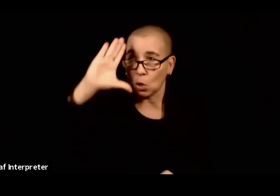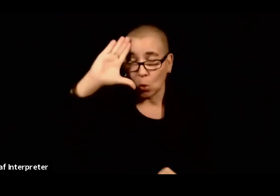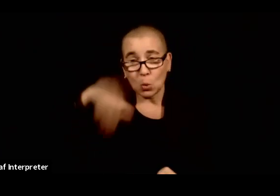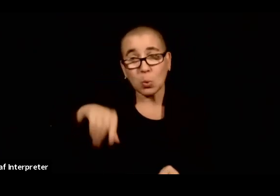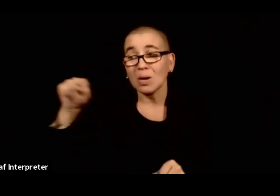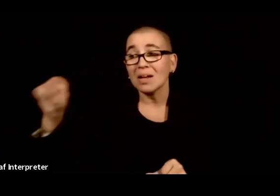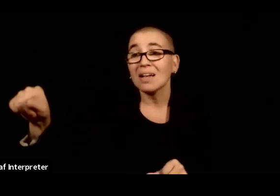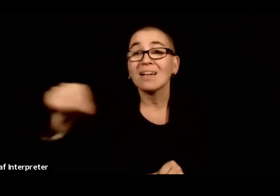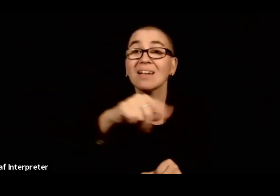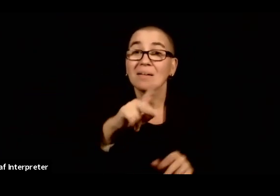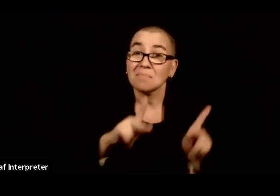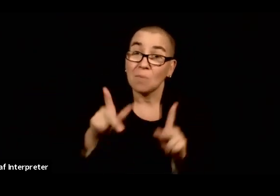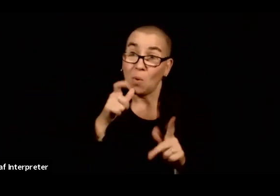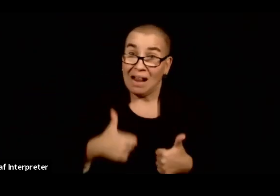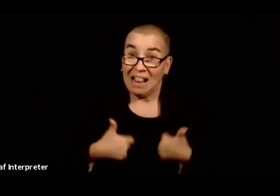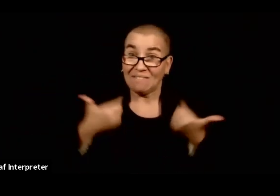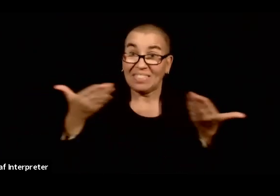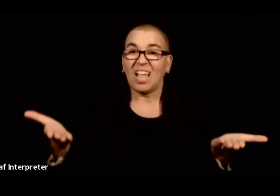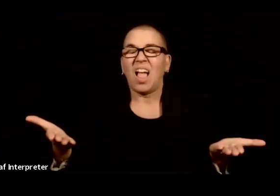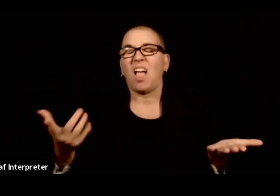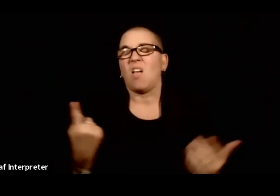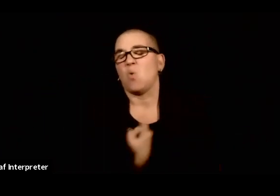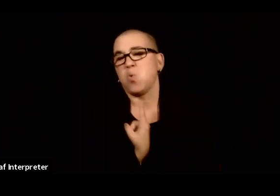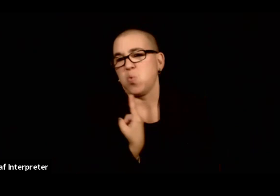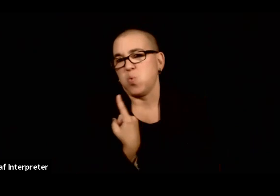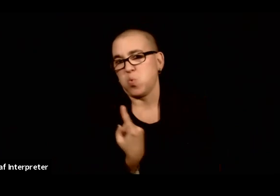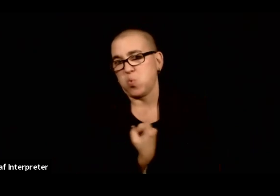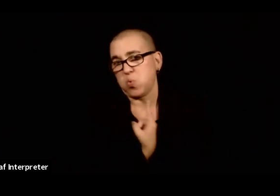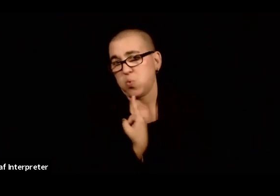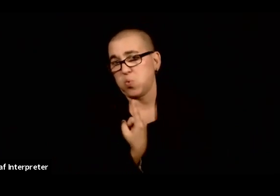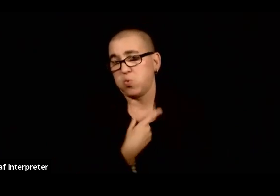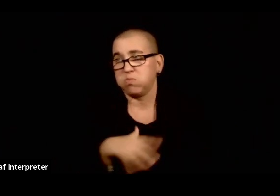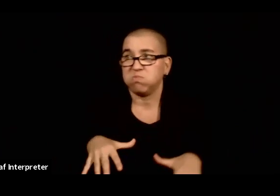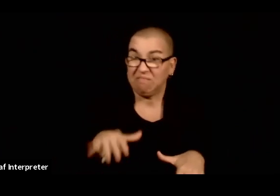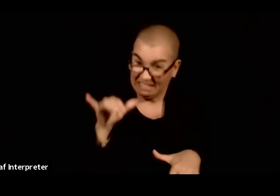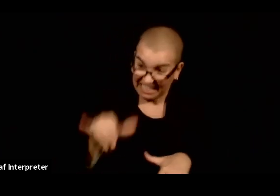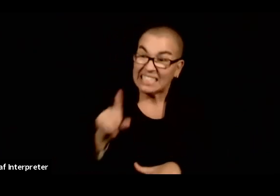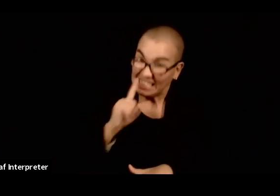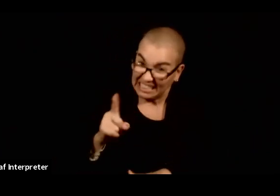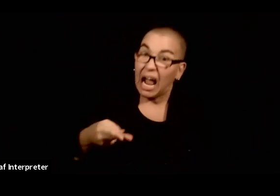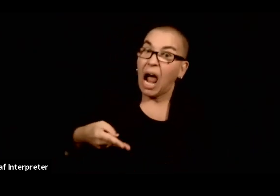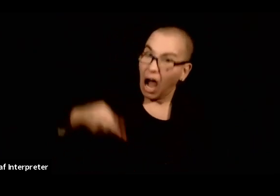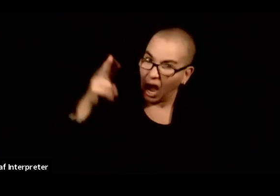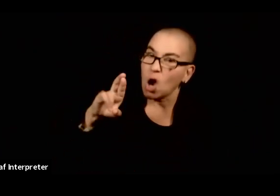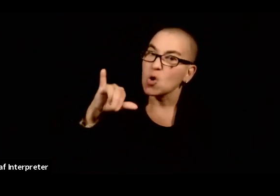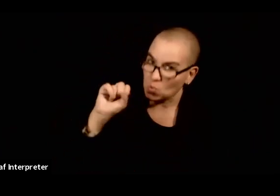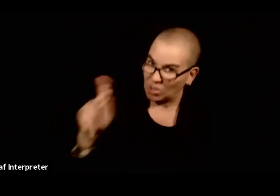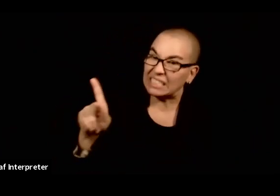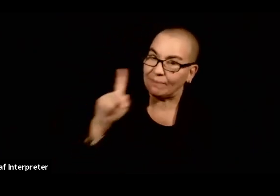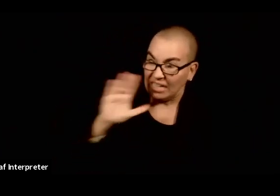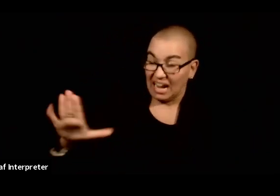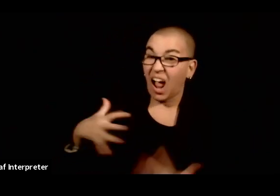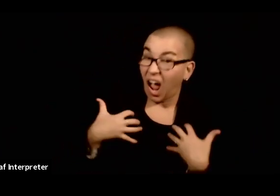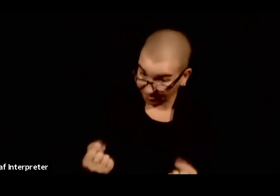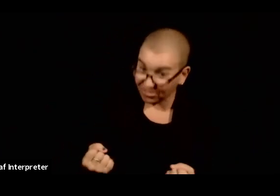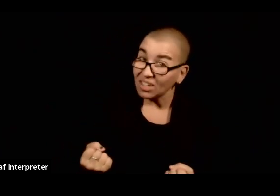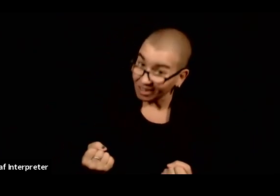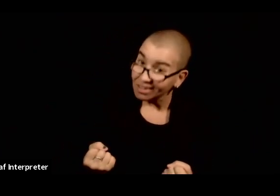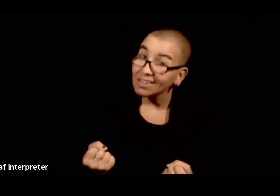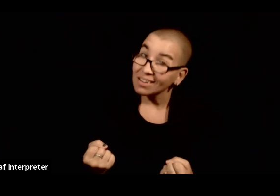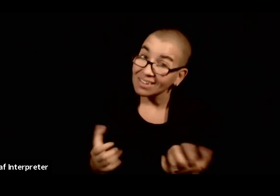risks, and there's a way we can do this safely with proper precautions. We simply can't keep loved ones in isolation with no end